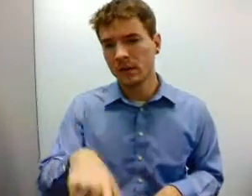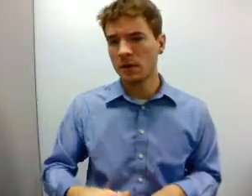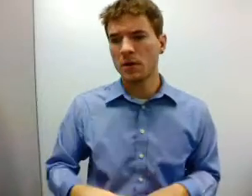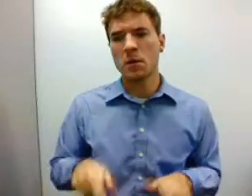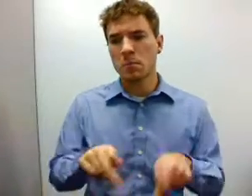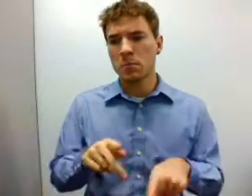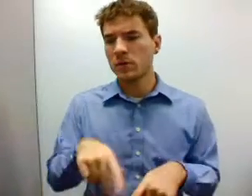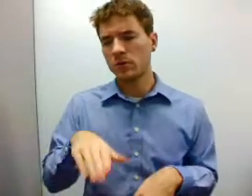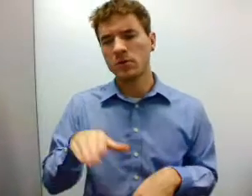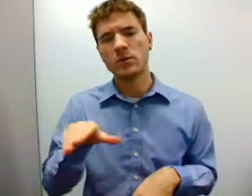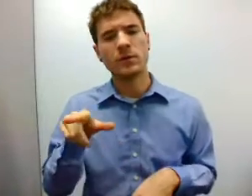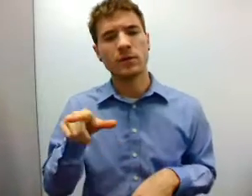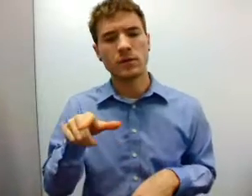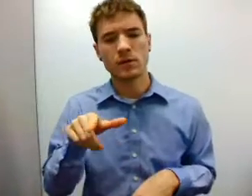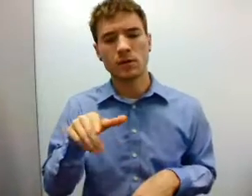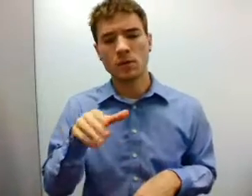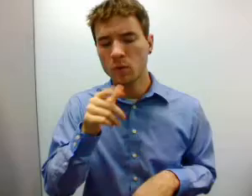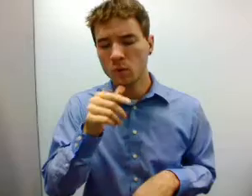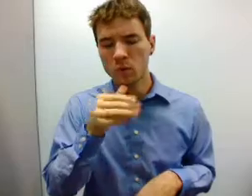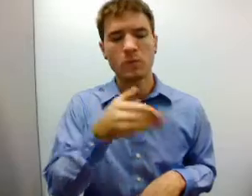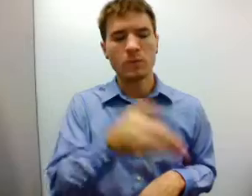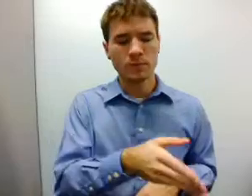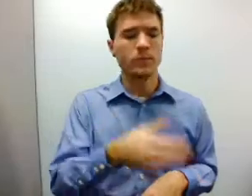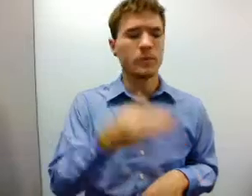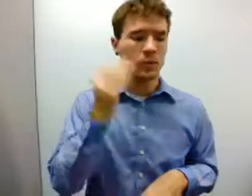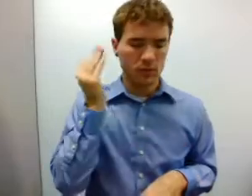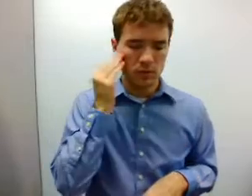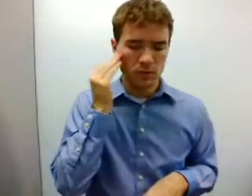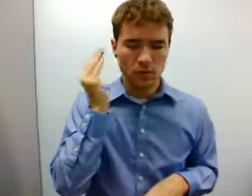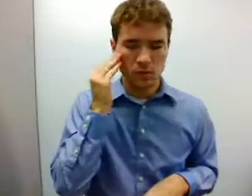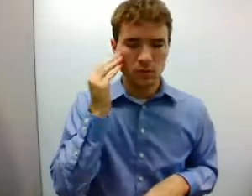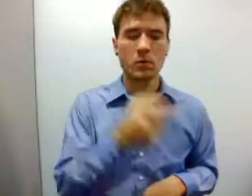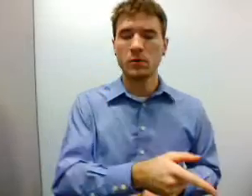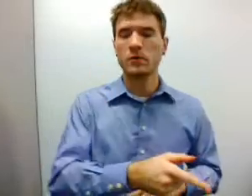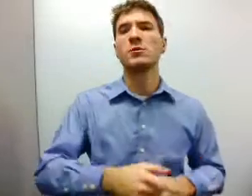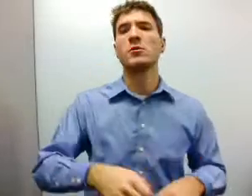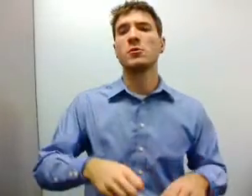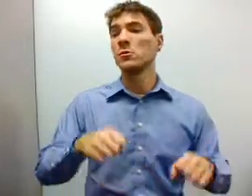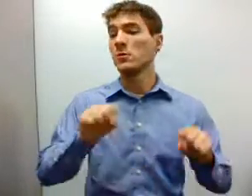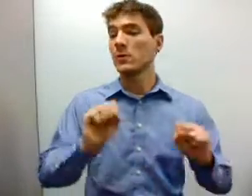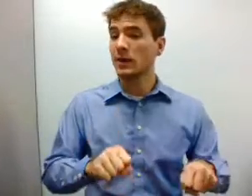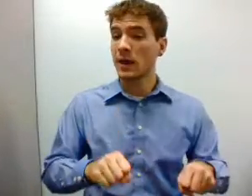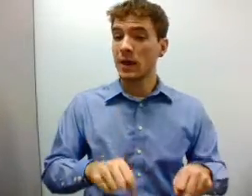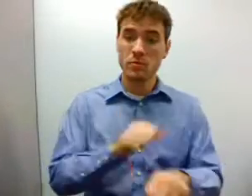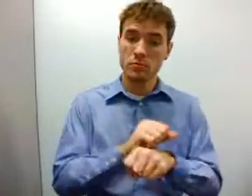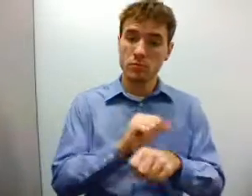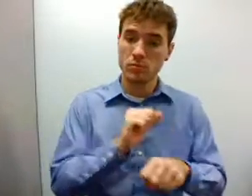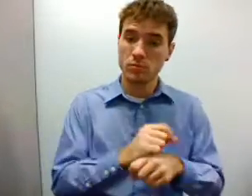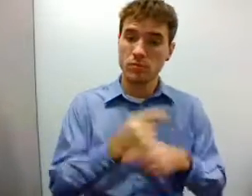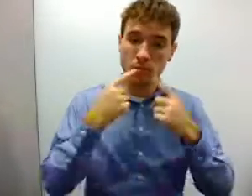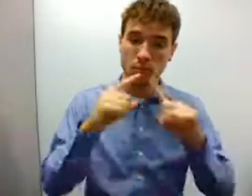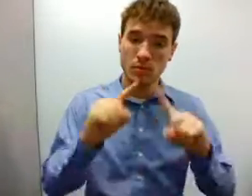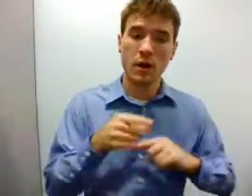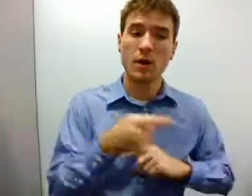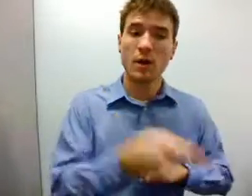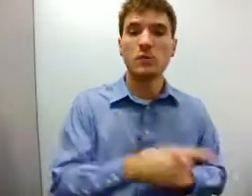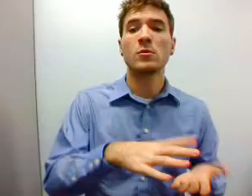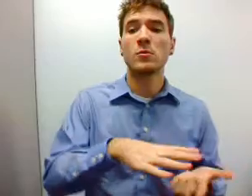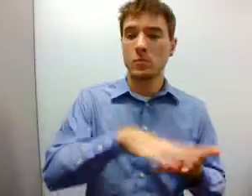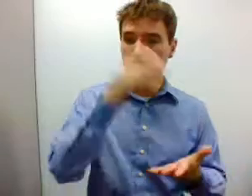can attest to your ability to learn quickly and perform well can be a great asset. We really like you. How much money are you looking for?